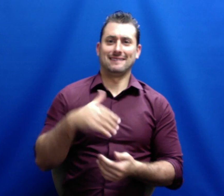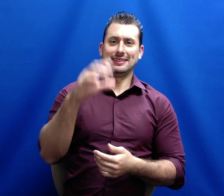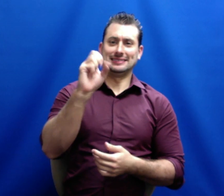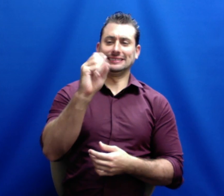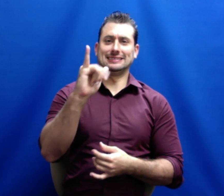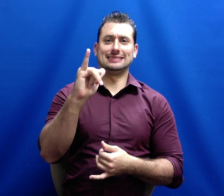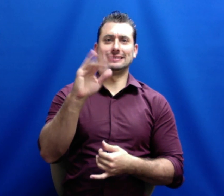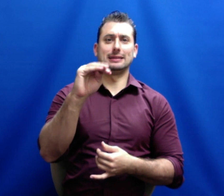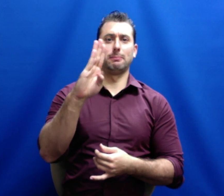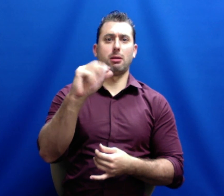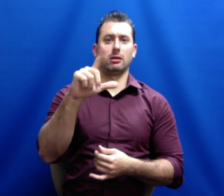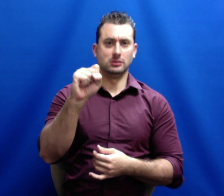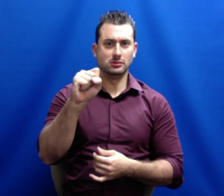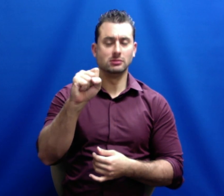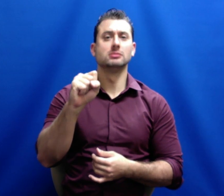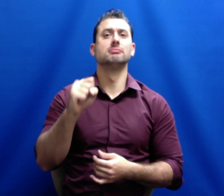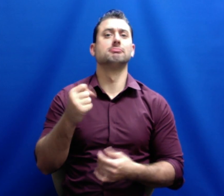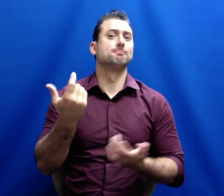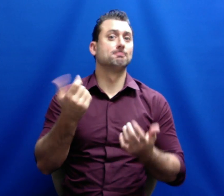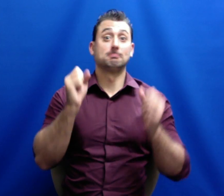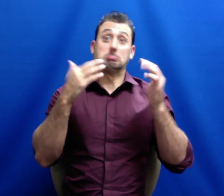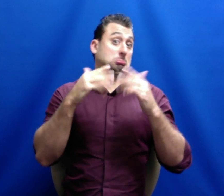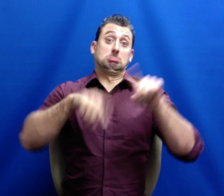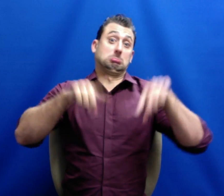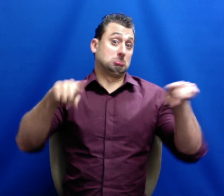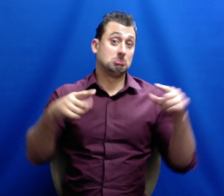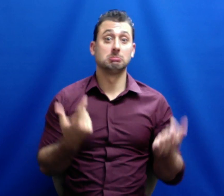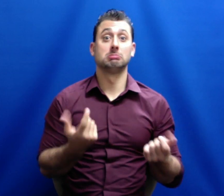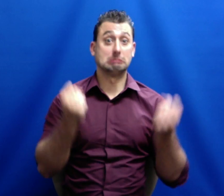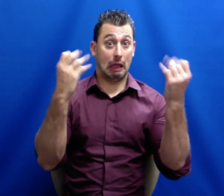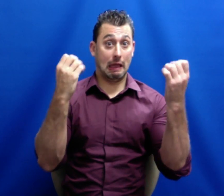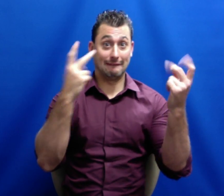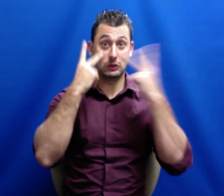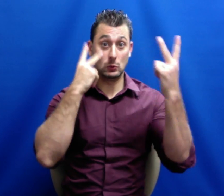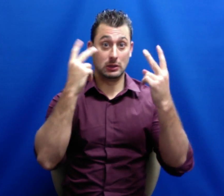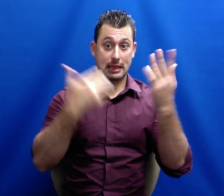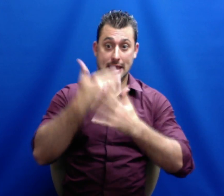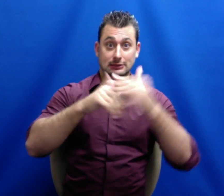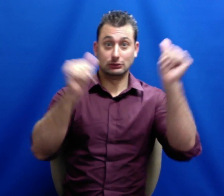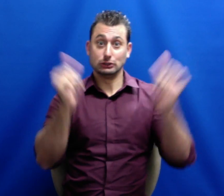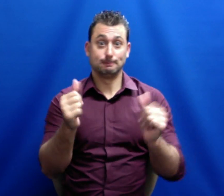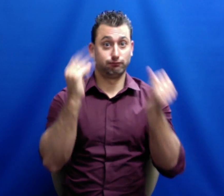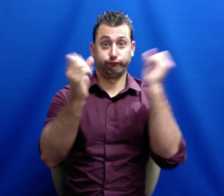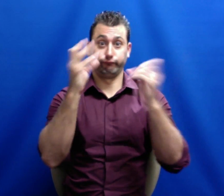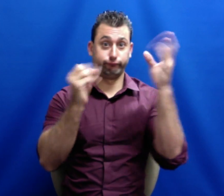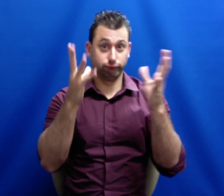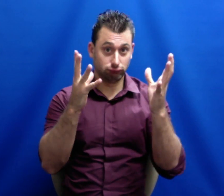symbols. These symbols can take a variety of forms, from visual hand shapes used in sign language or spoken